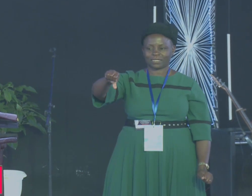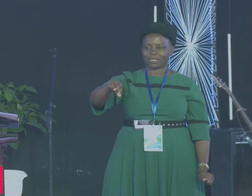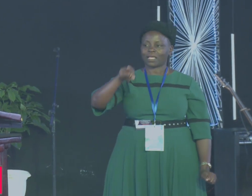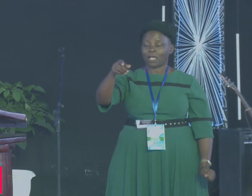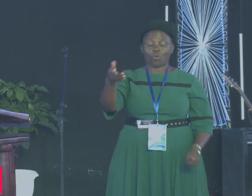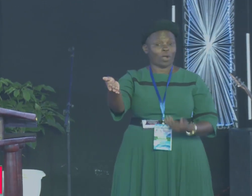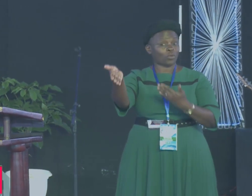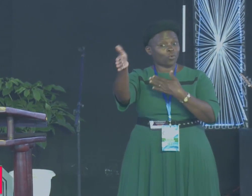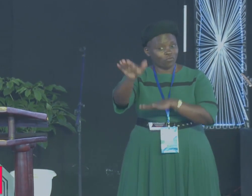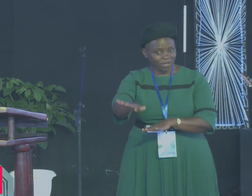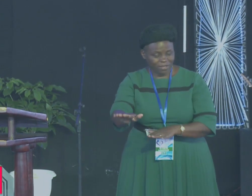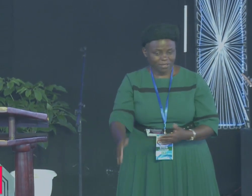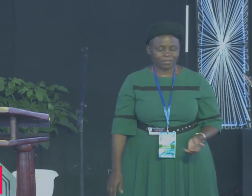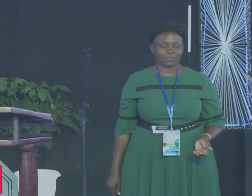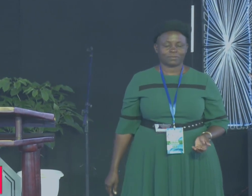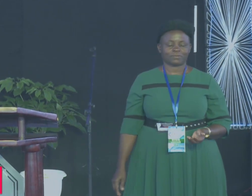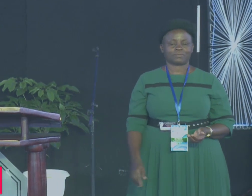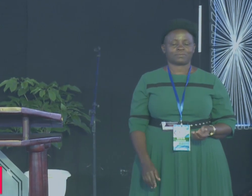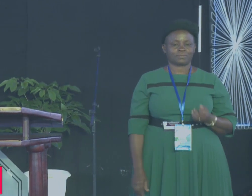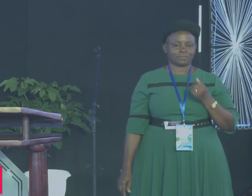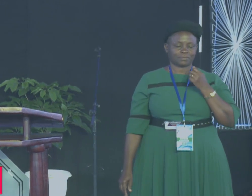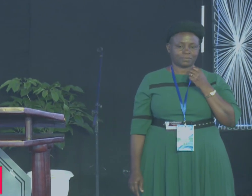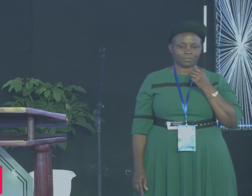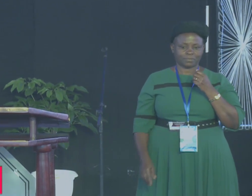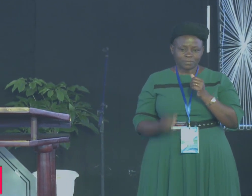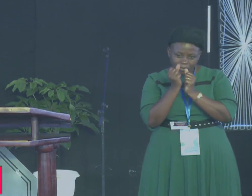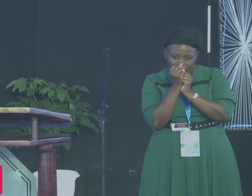39. There was death.